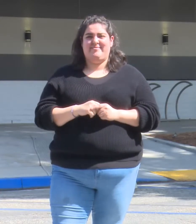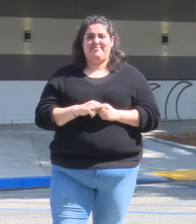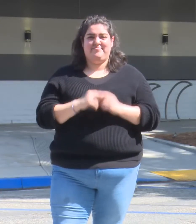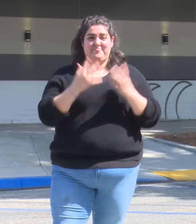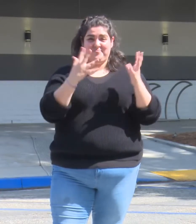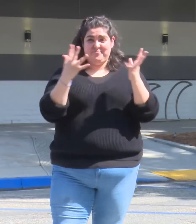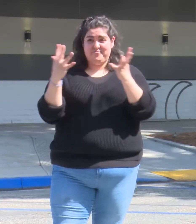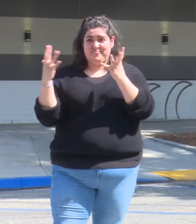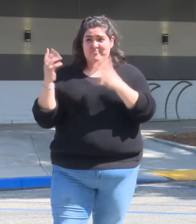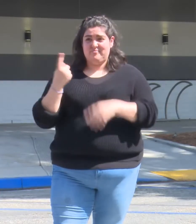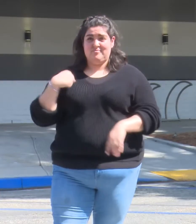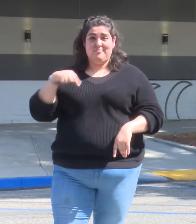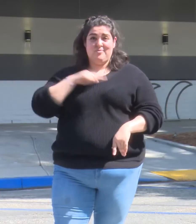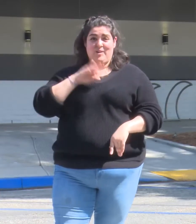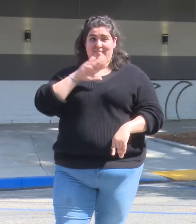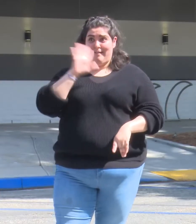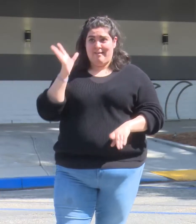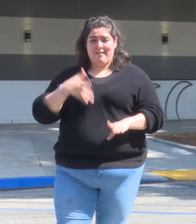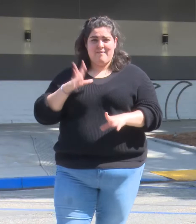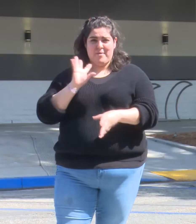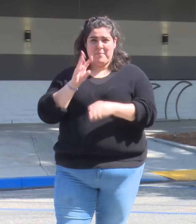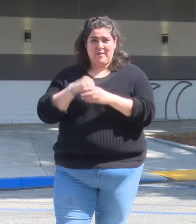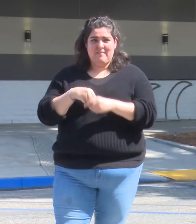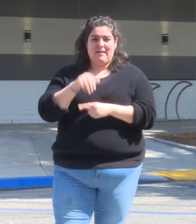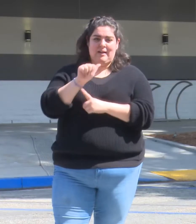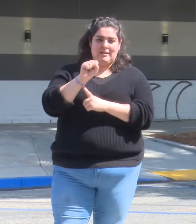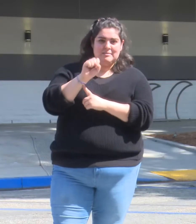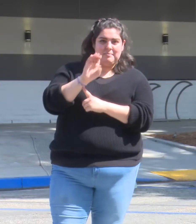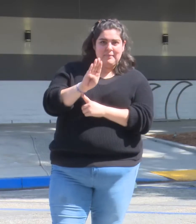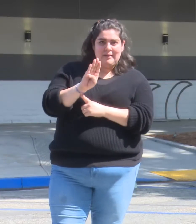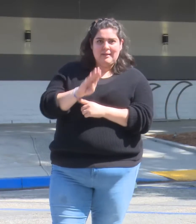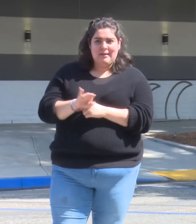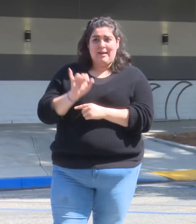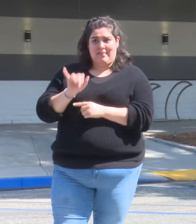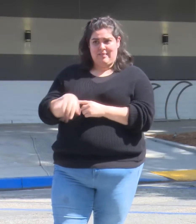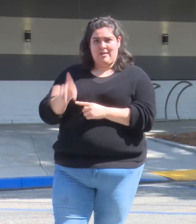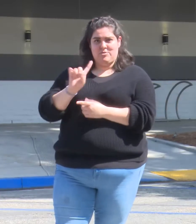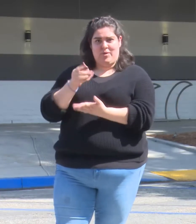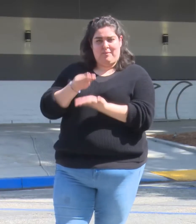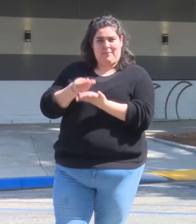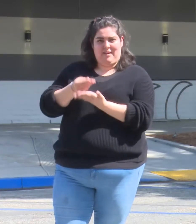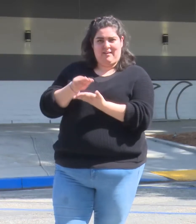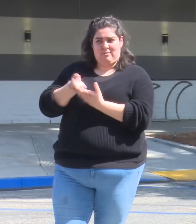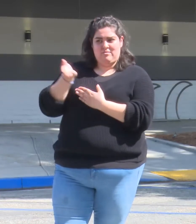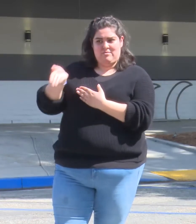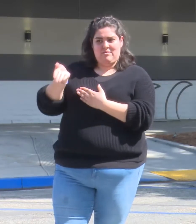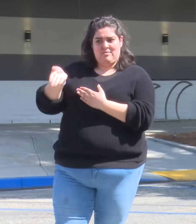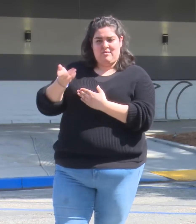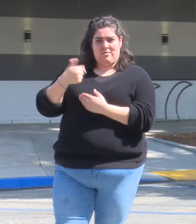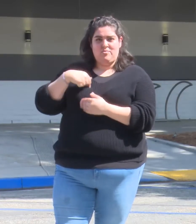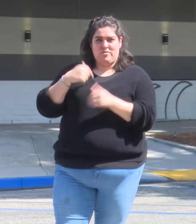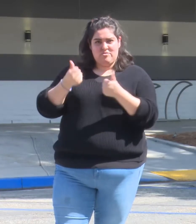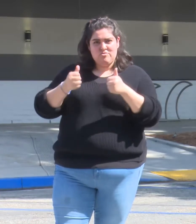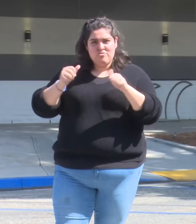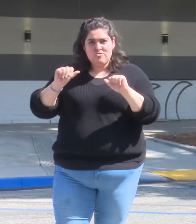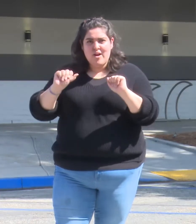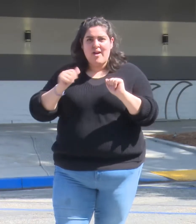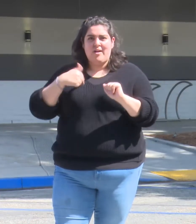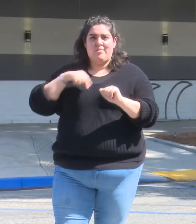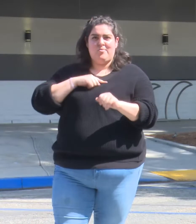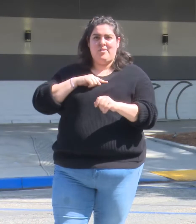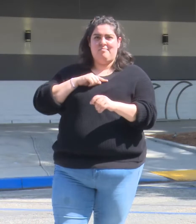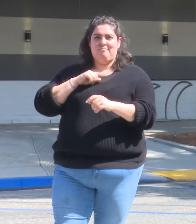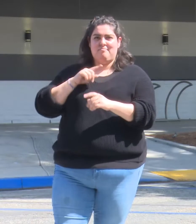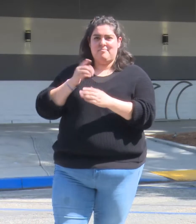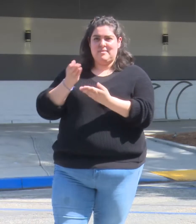We had never participated in ASB, and that's where the money was. And we tried, we went through there, we put in our petitions,